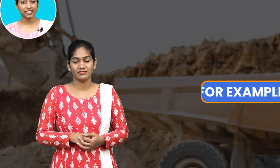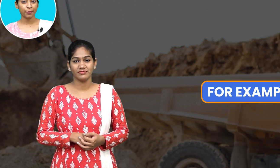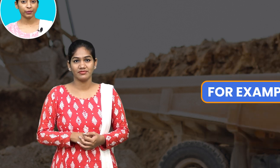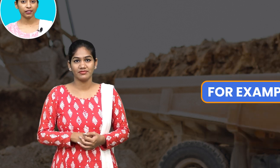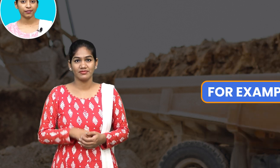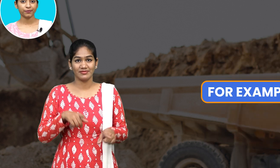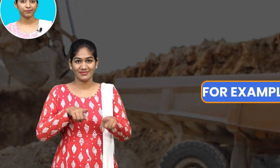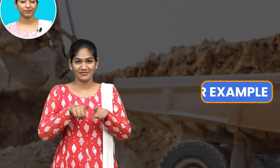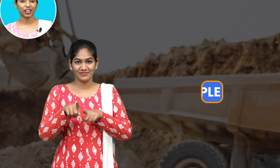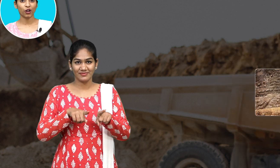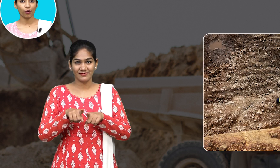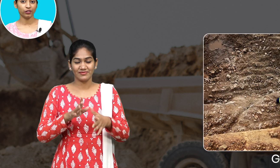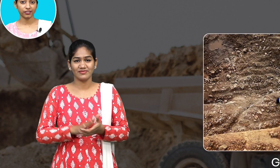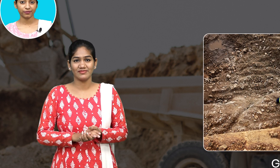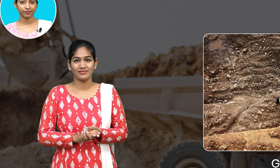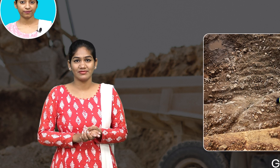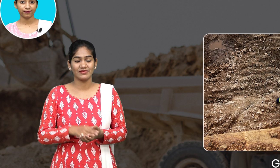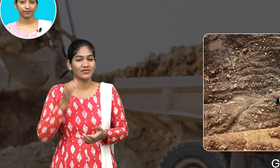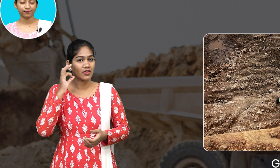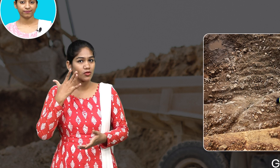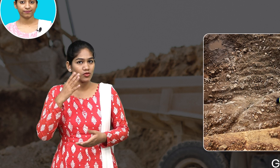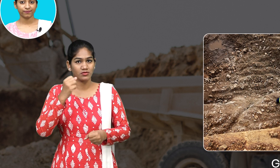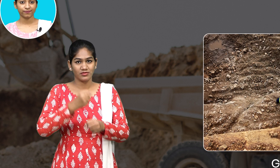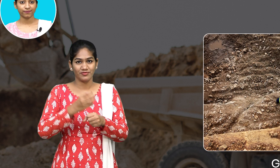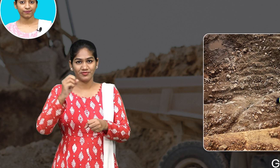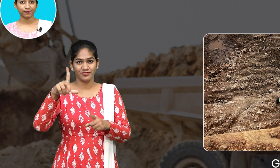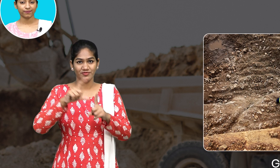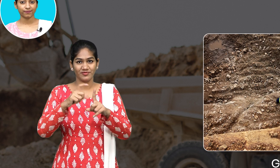For example, gold.